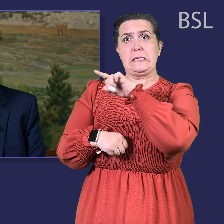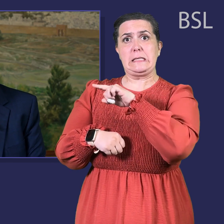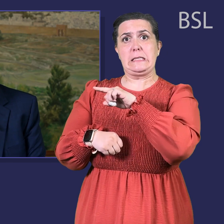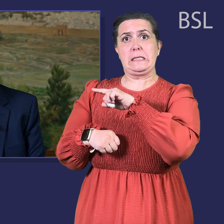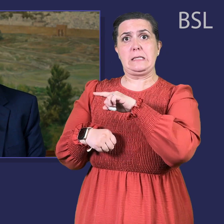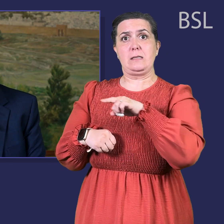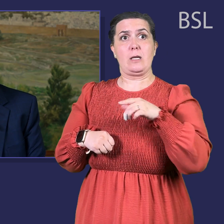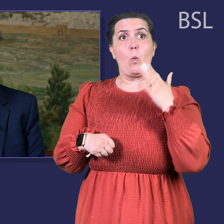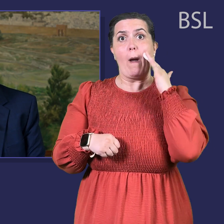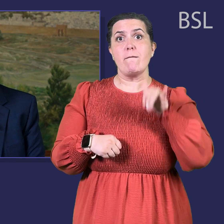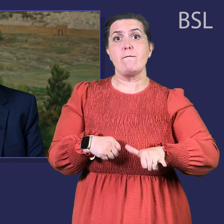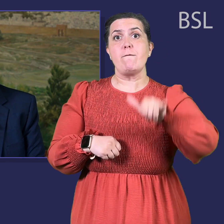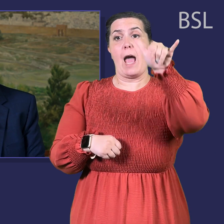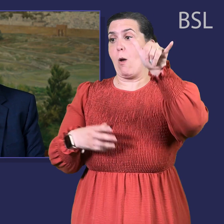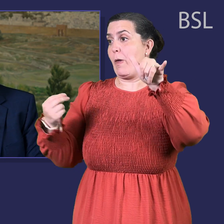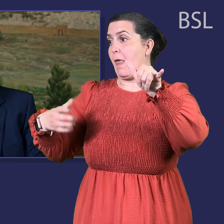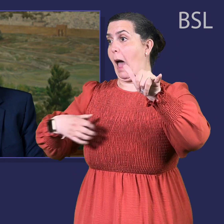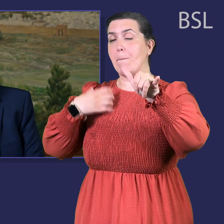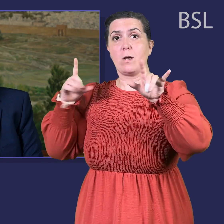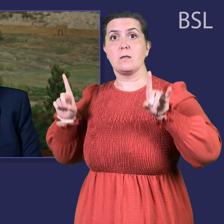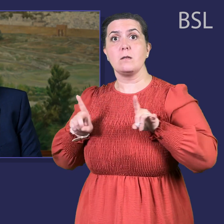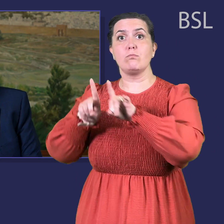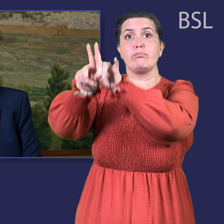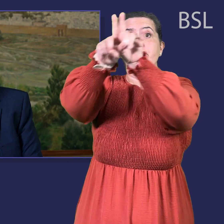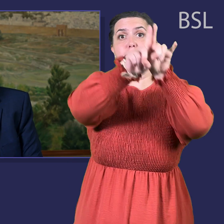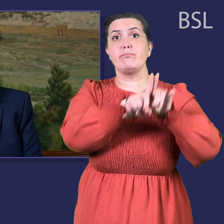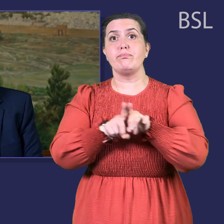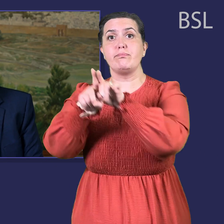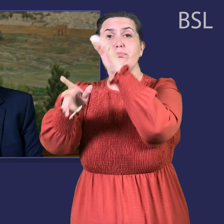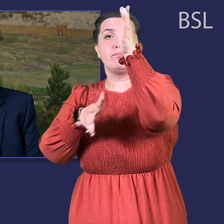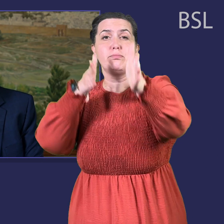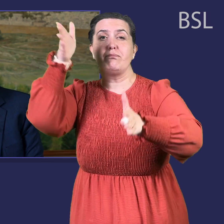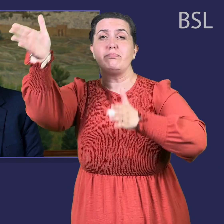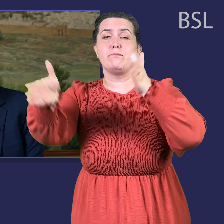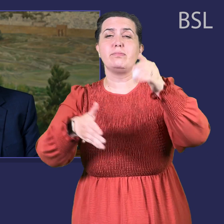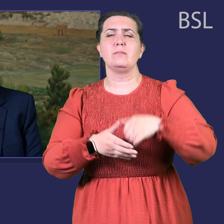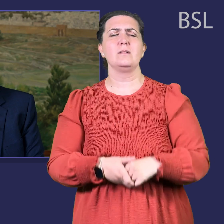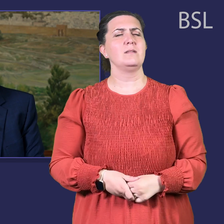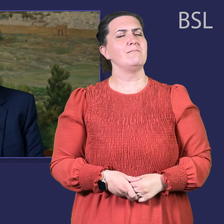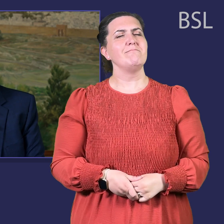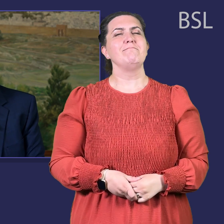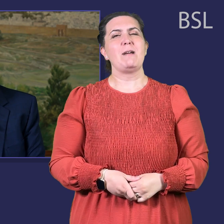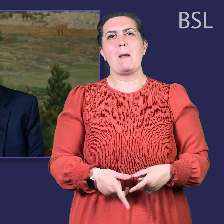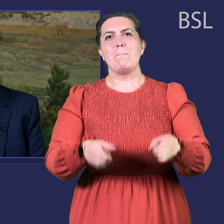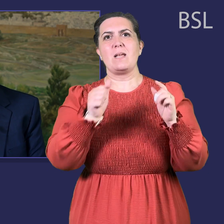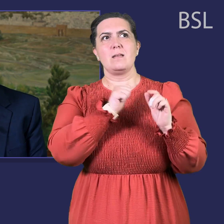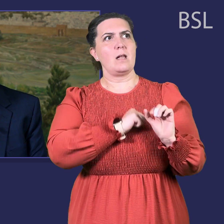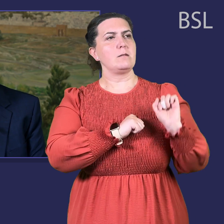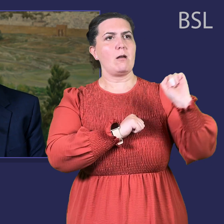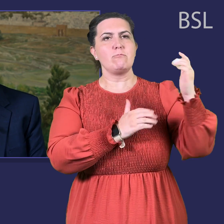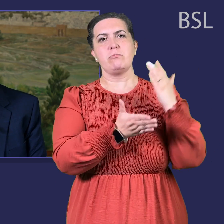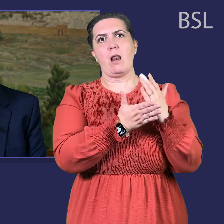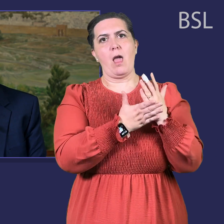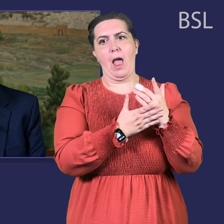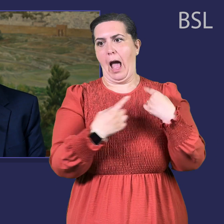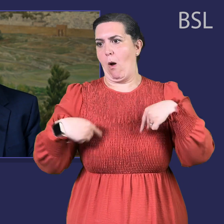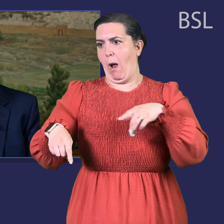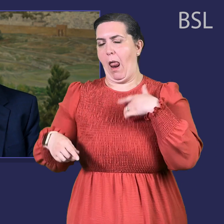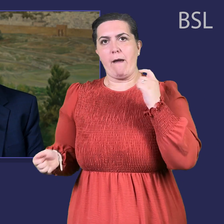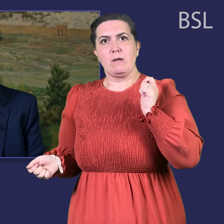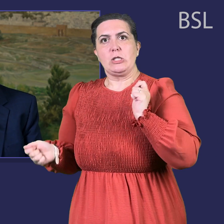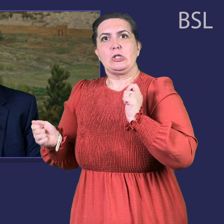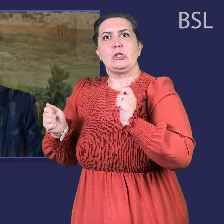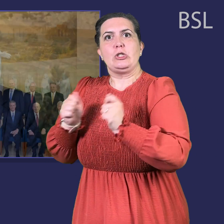extended international trips with the other members of the Quorum of the Twelve. President Nelson has provided a